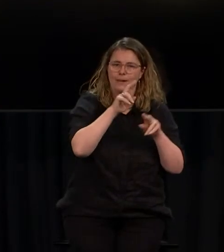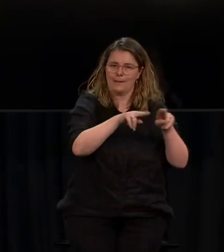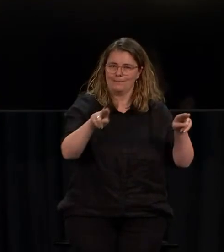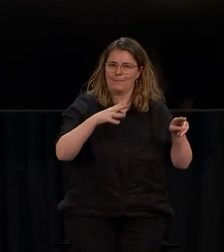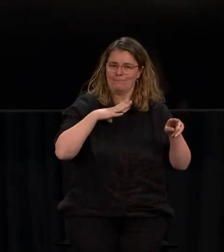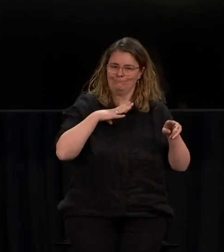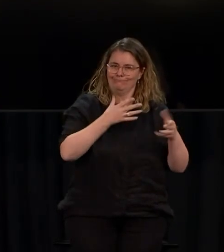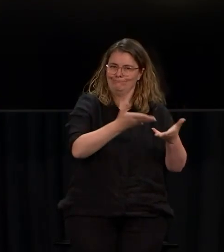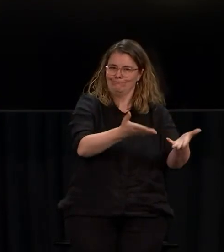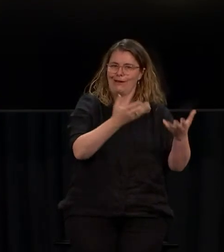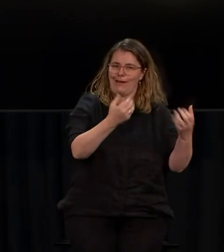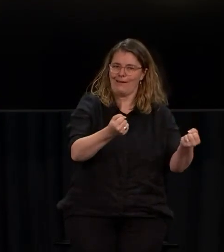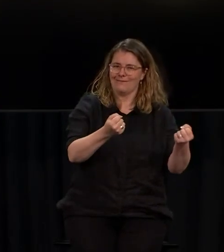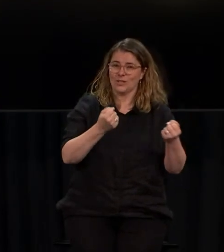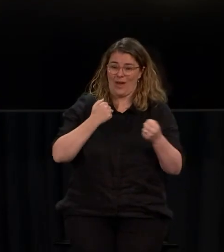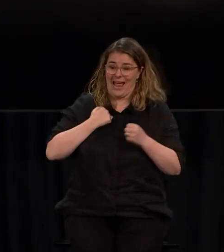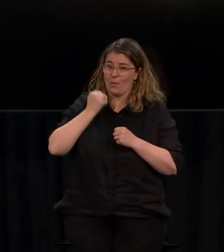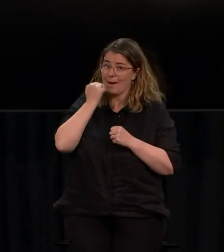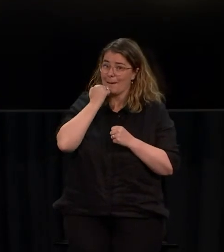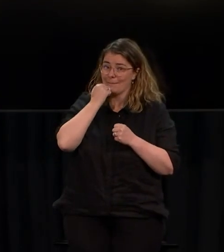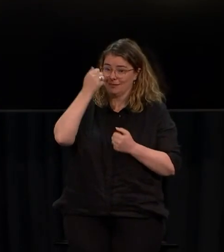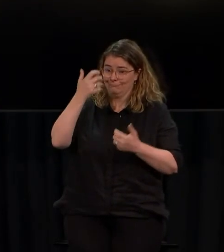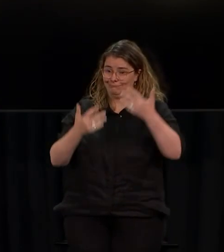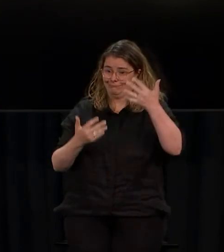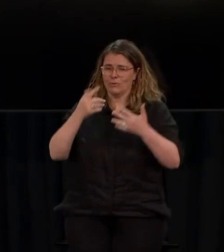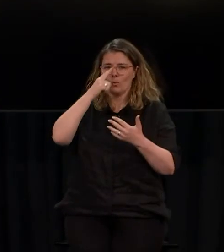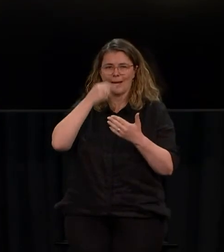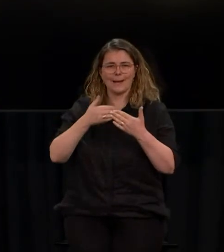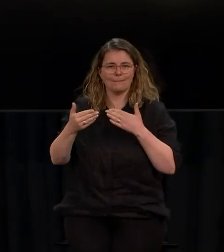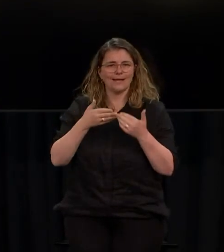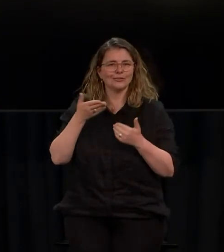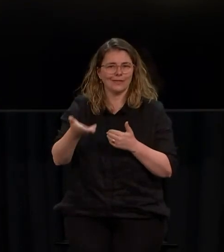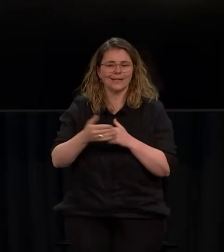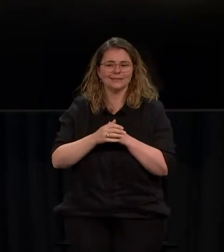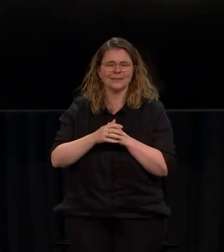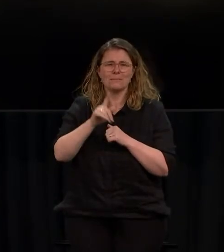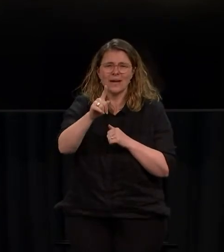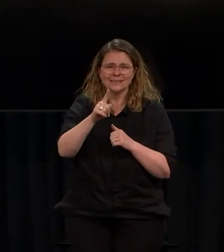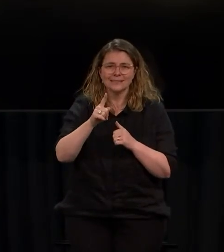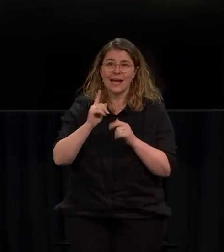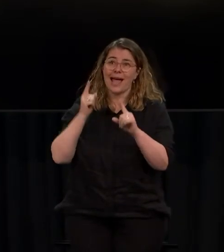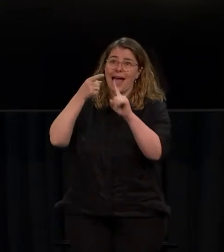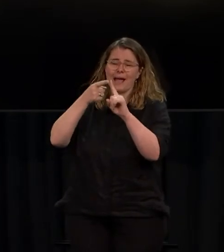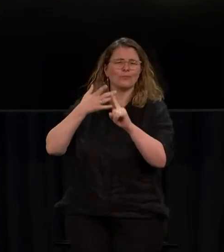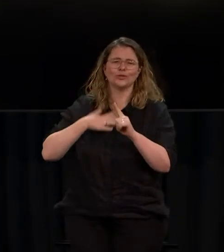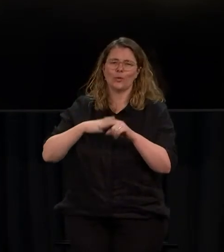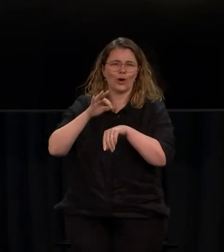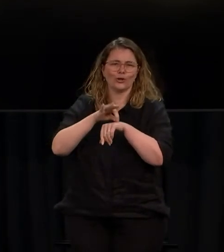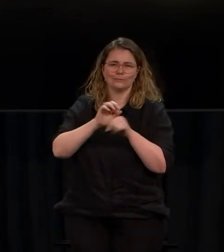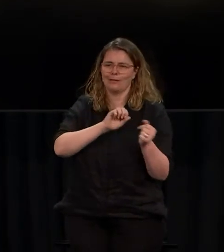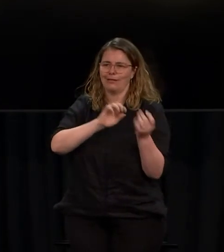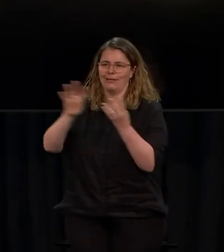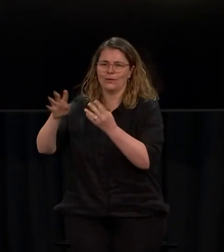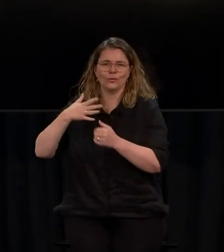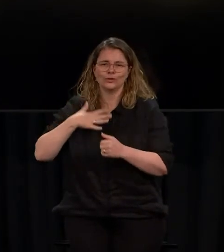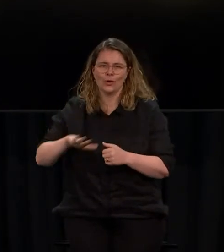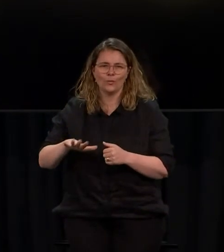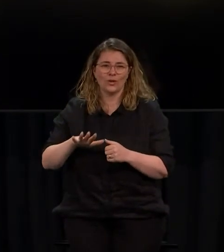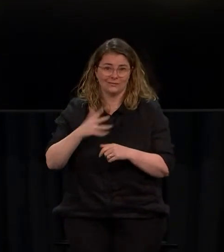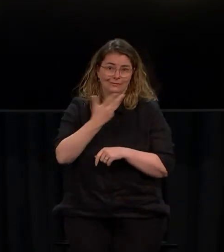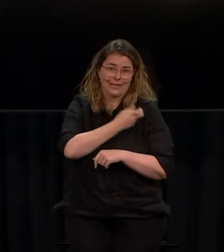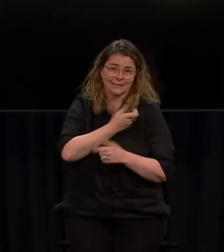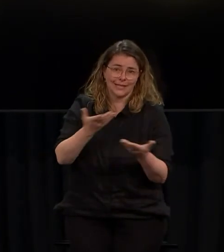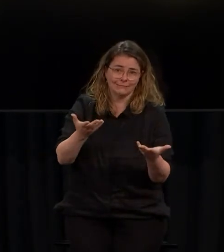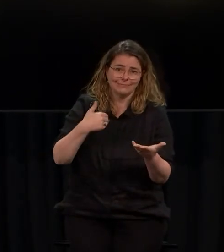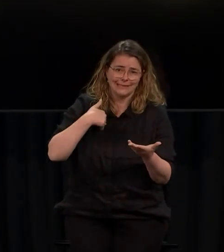beds. So that those numbers, absolutely we can manage. Ultimately, we don't want anyone hospitalised, let alone in ICU. So again, get